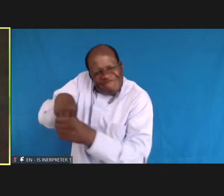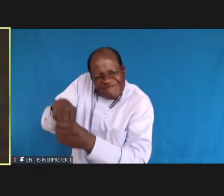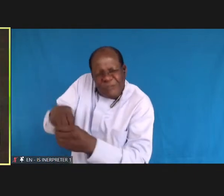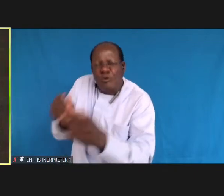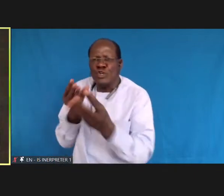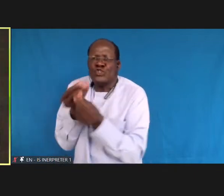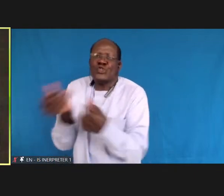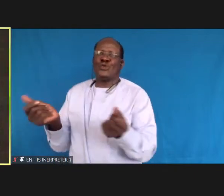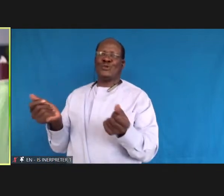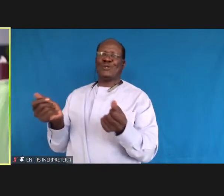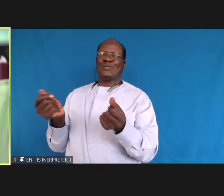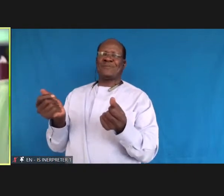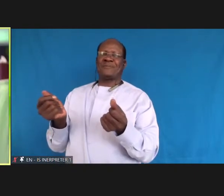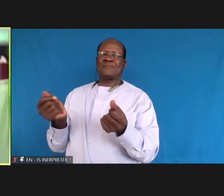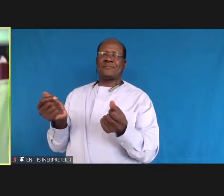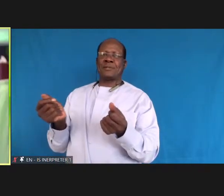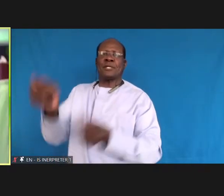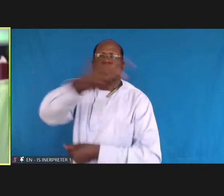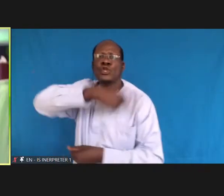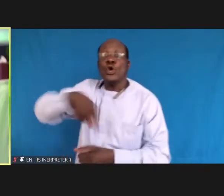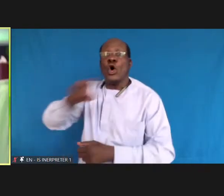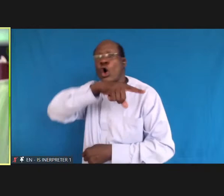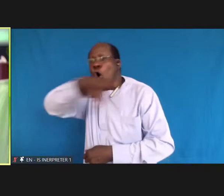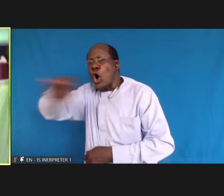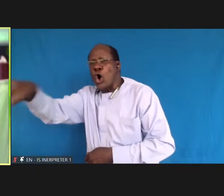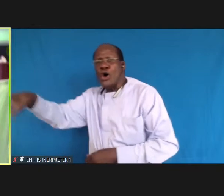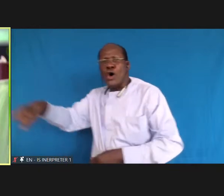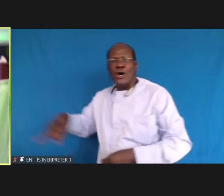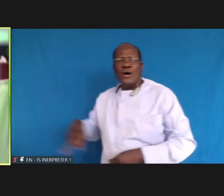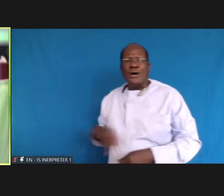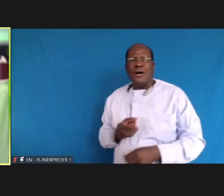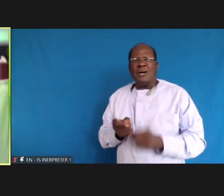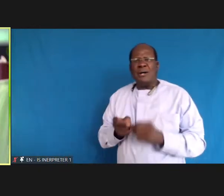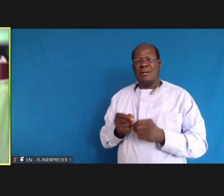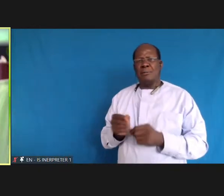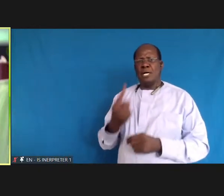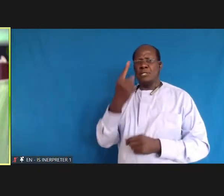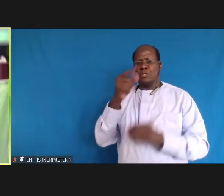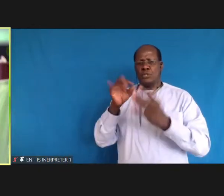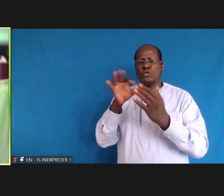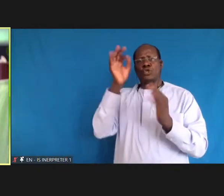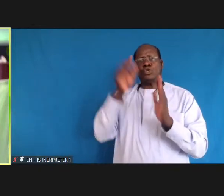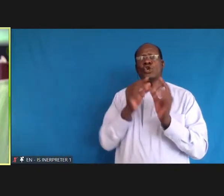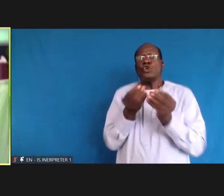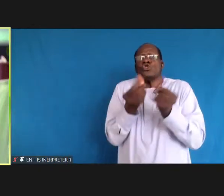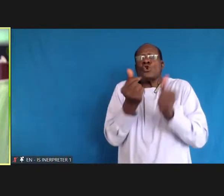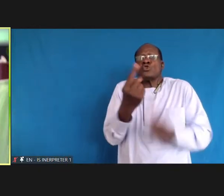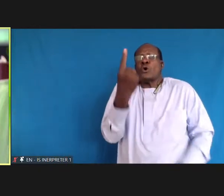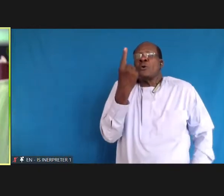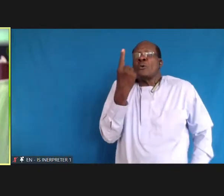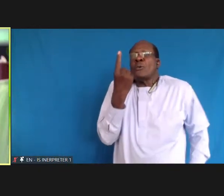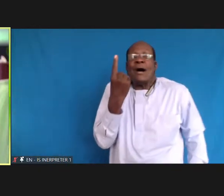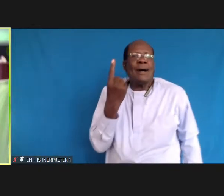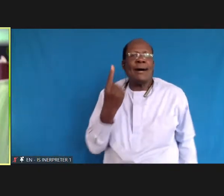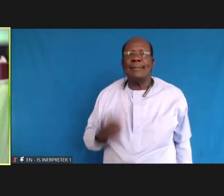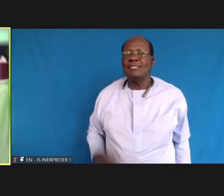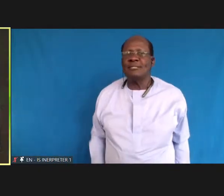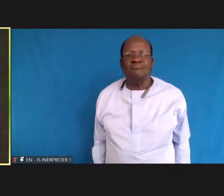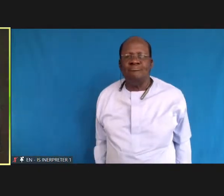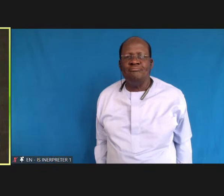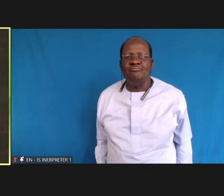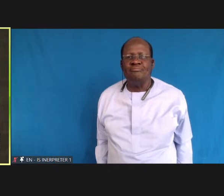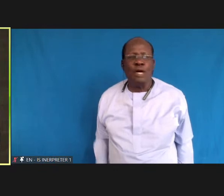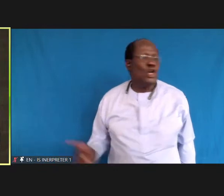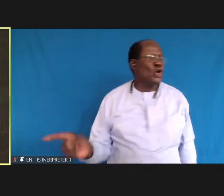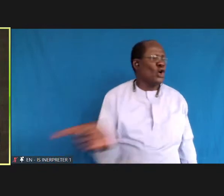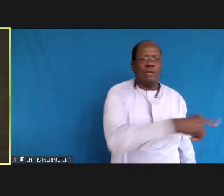size fits all. There are specific communities that knows their problem, and they know that they